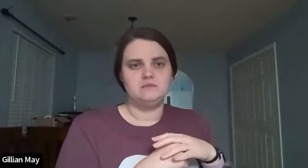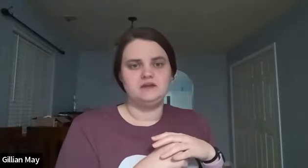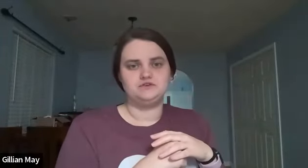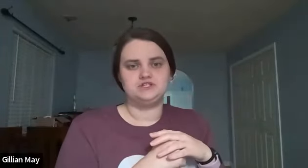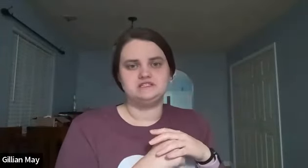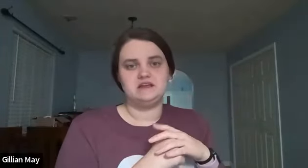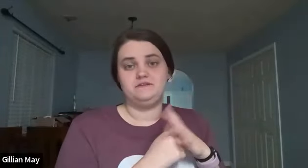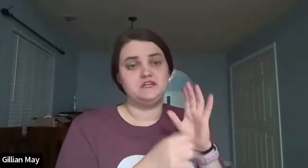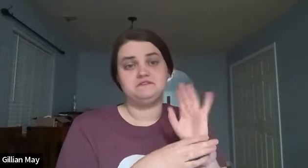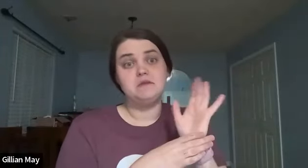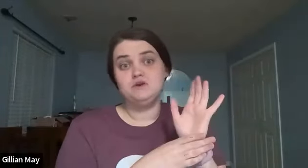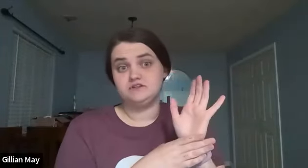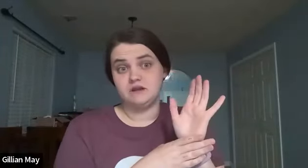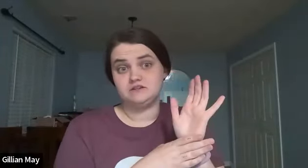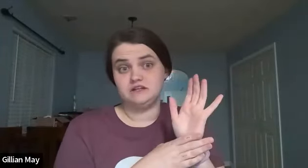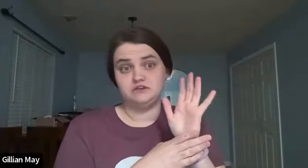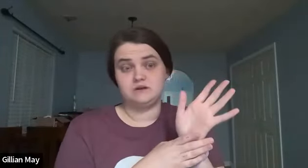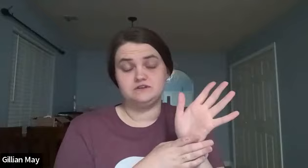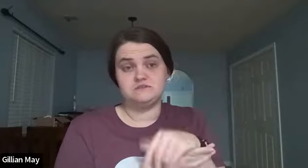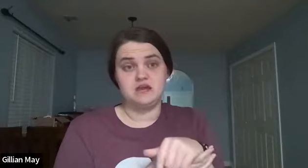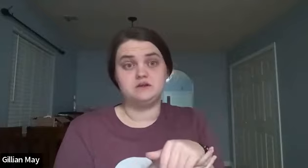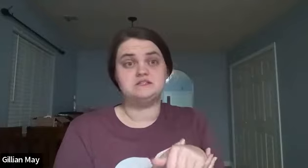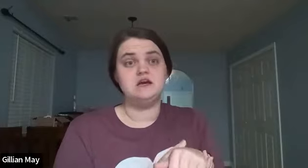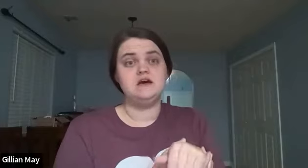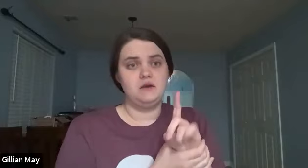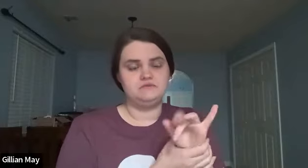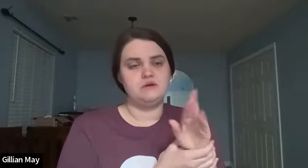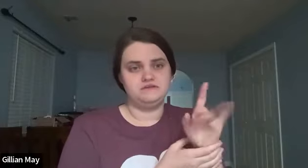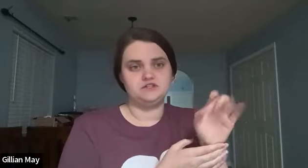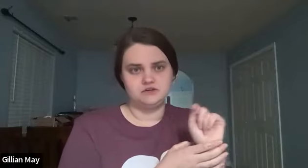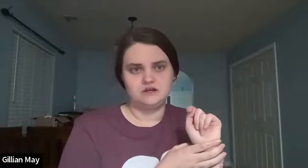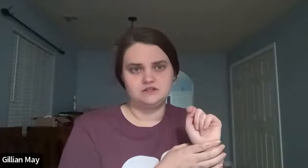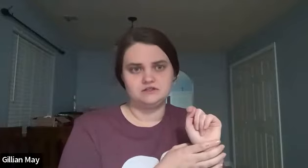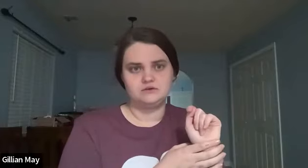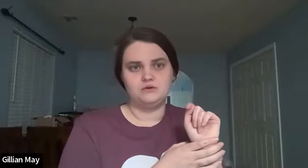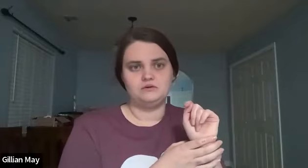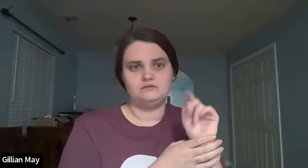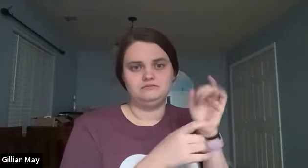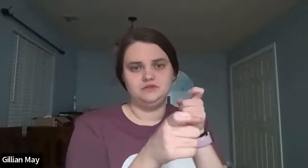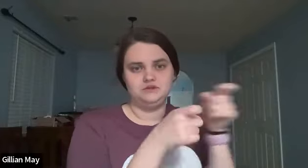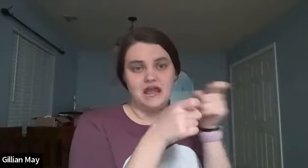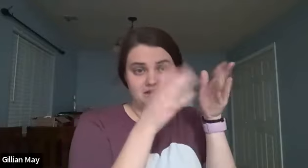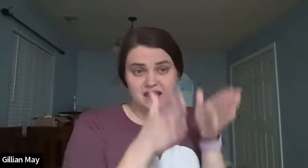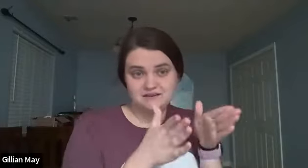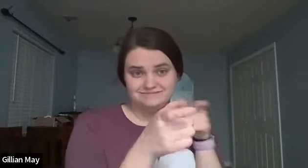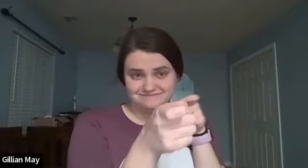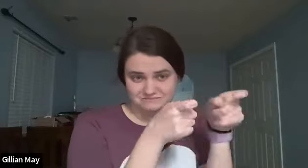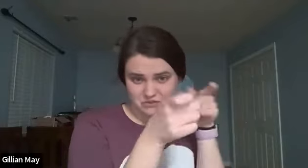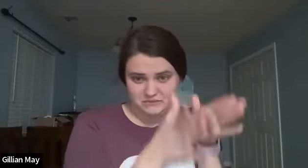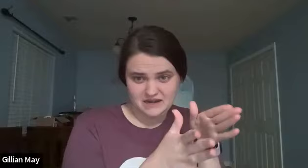If you're just, if it's not movie director, like you're a director of something else, I would probably fingerspell director. Or you can add that movement